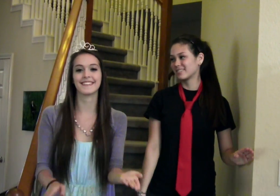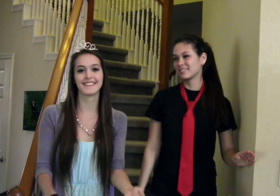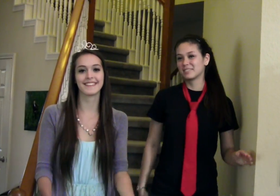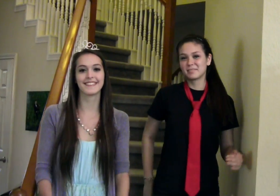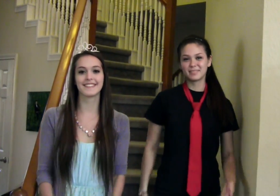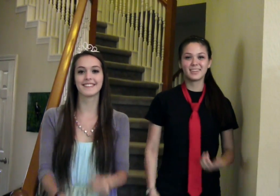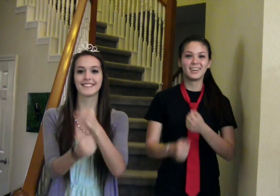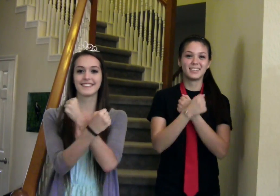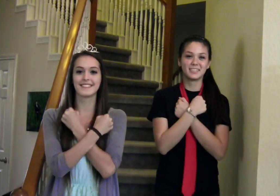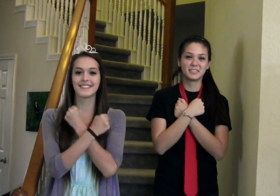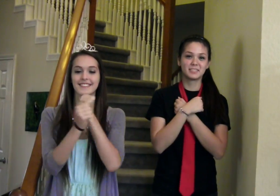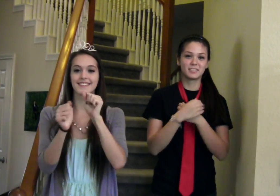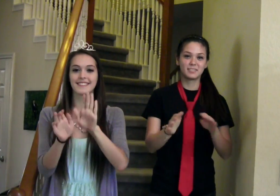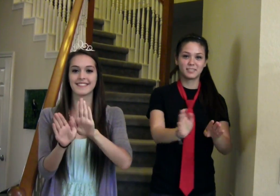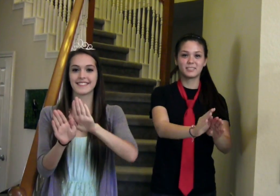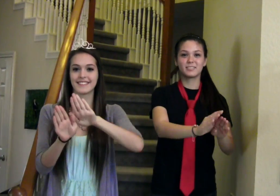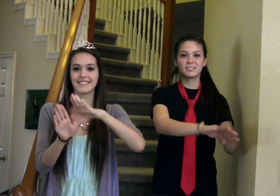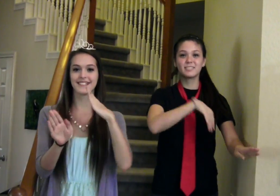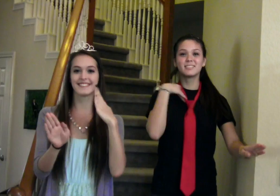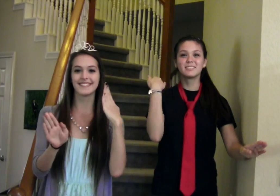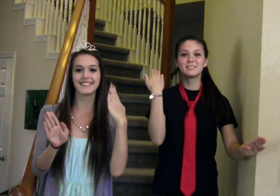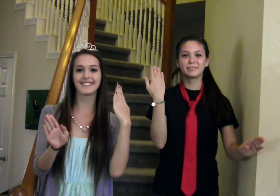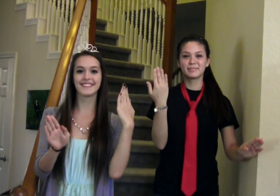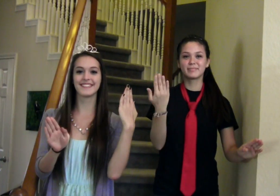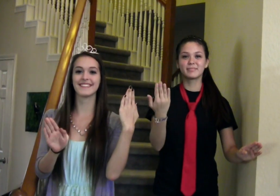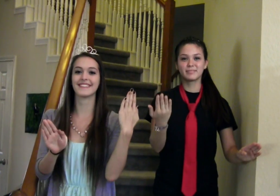door. Love is an open door.